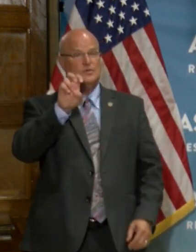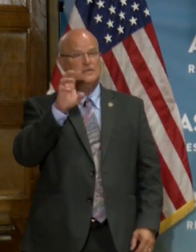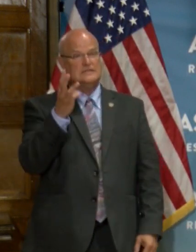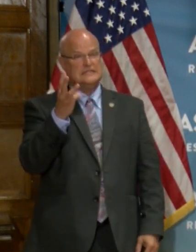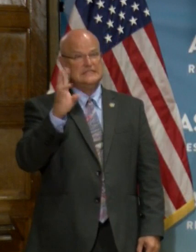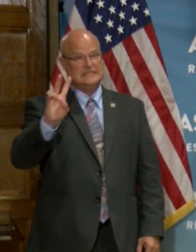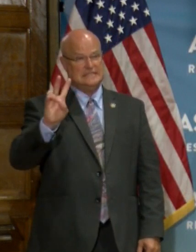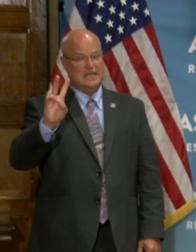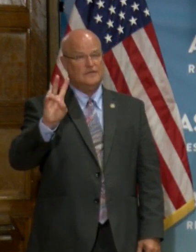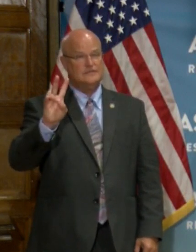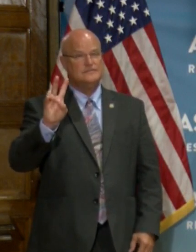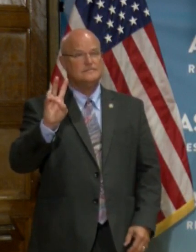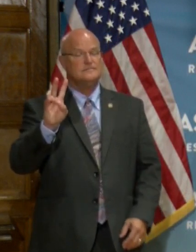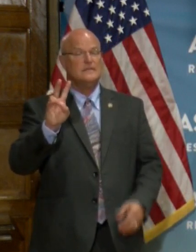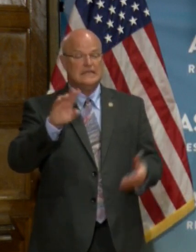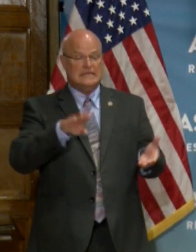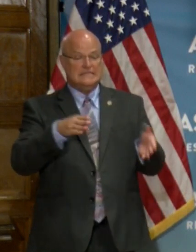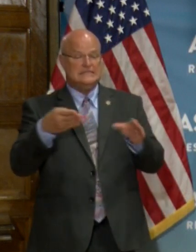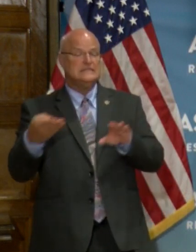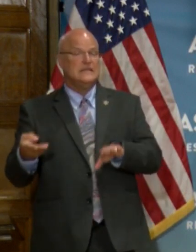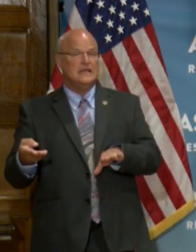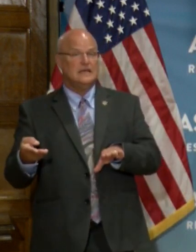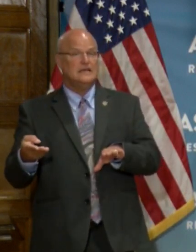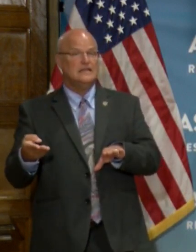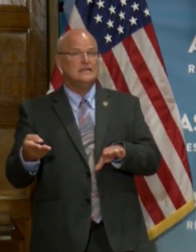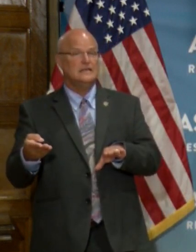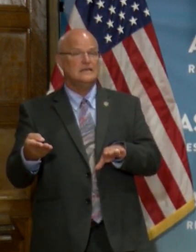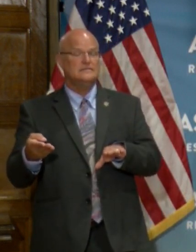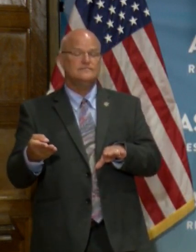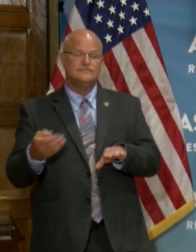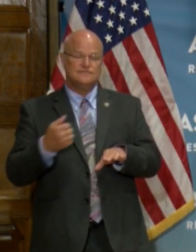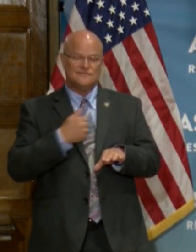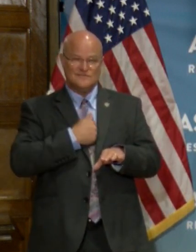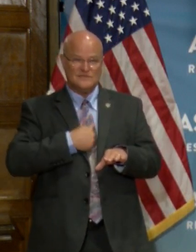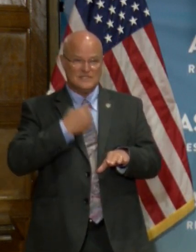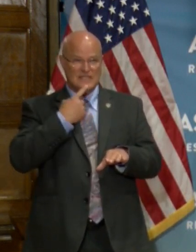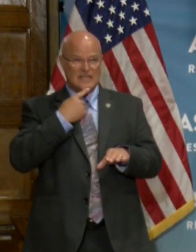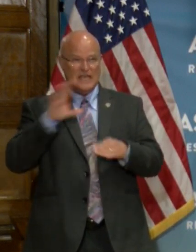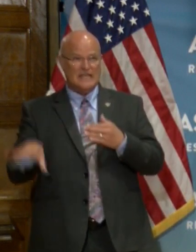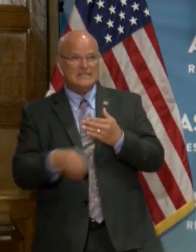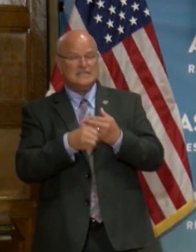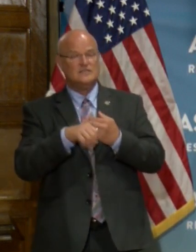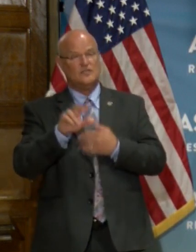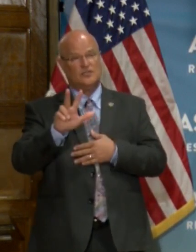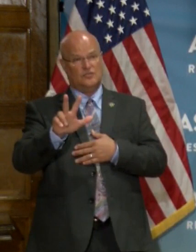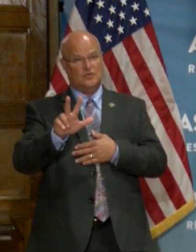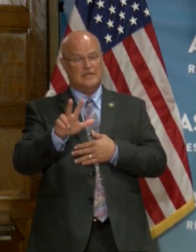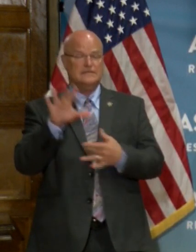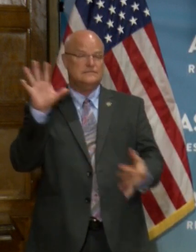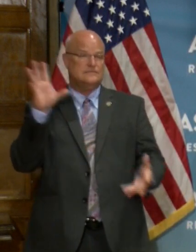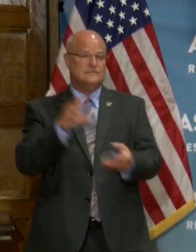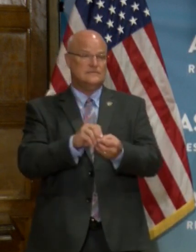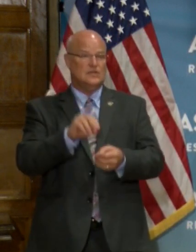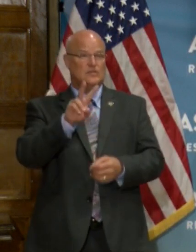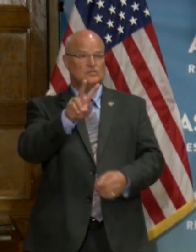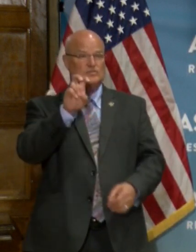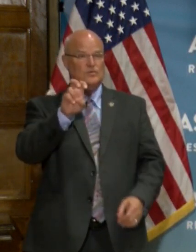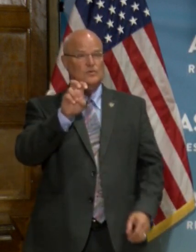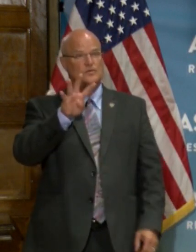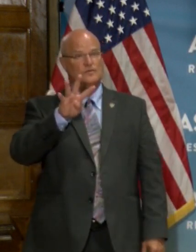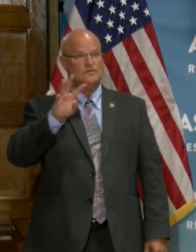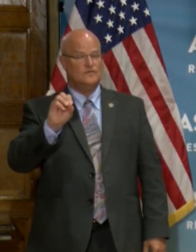267. In terms of deaths, we hate to say it, but we have an additional 3 deaths. That brings us to